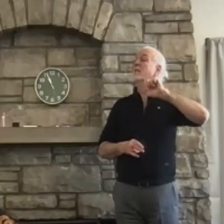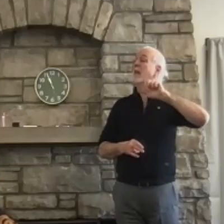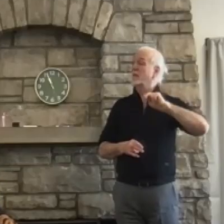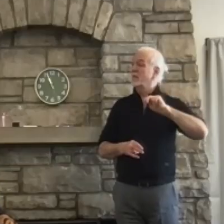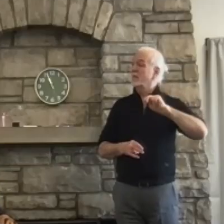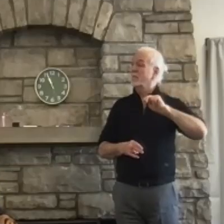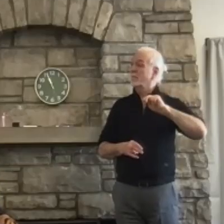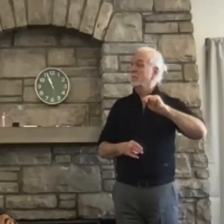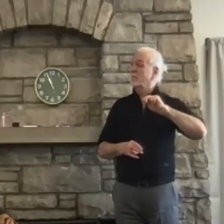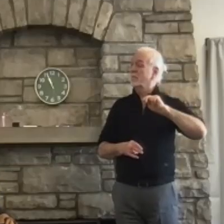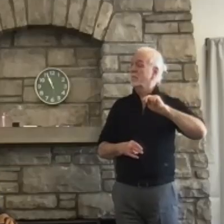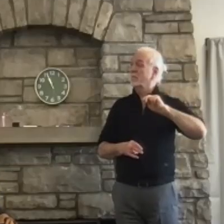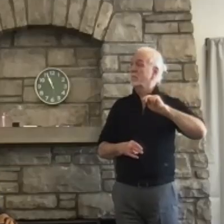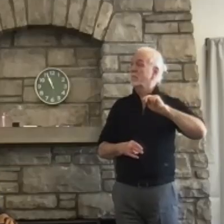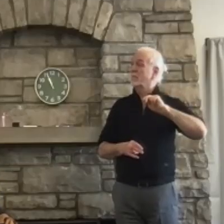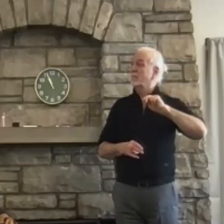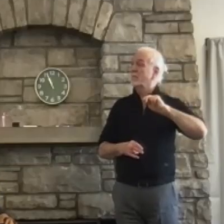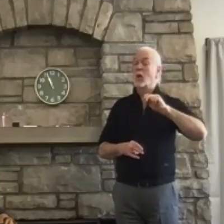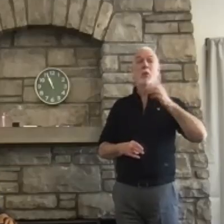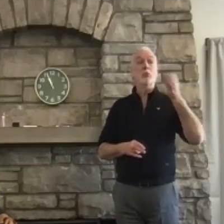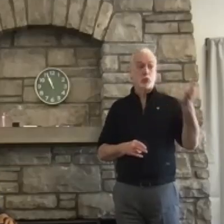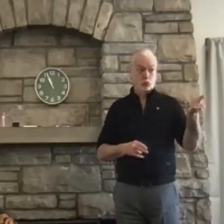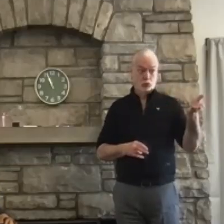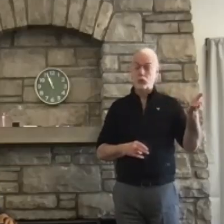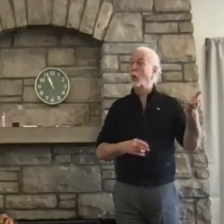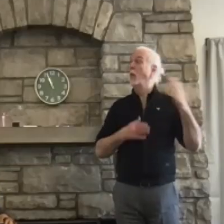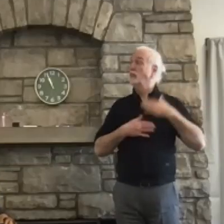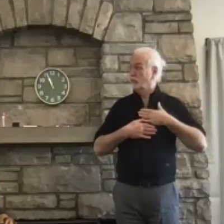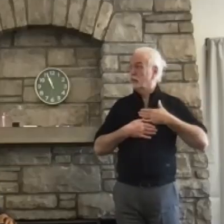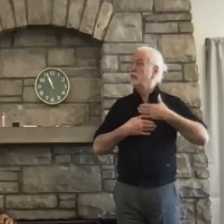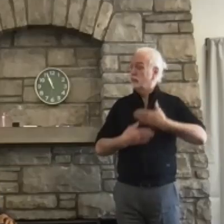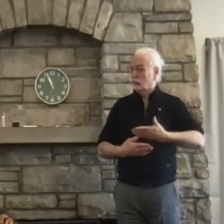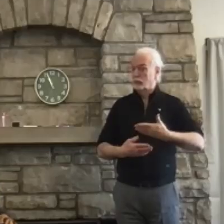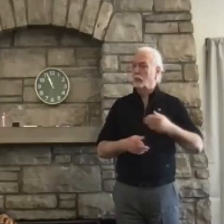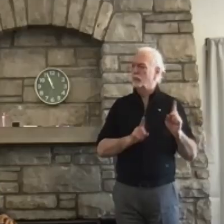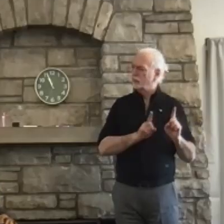who agreed to be Helen's